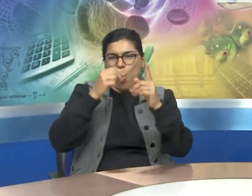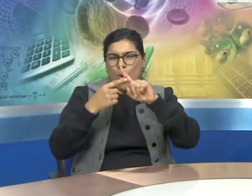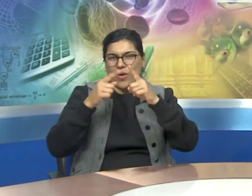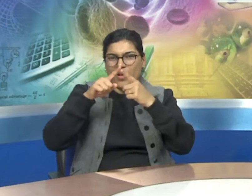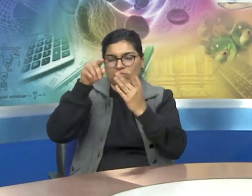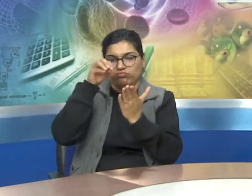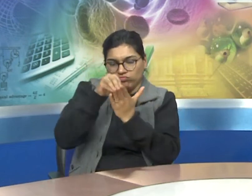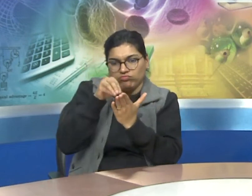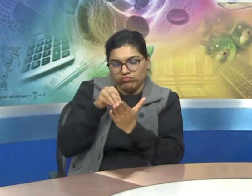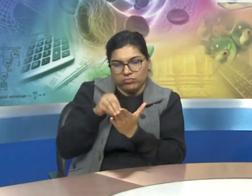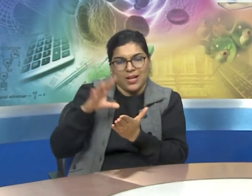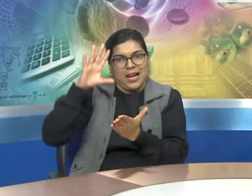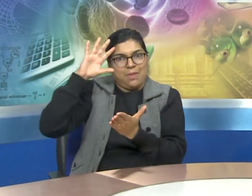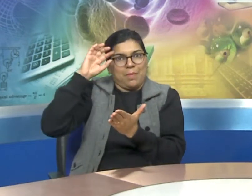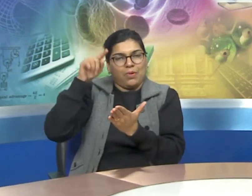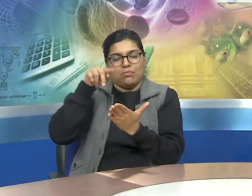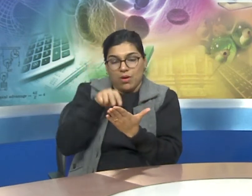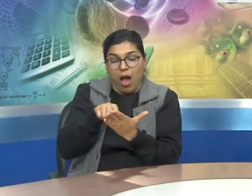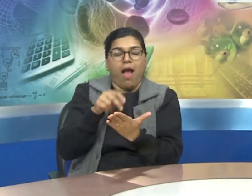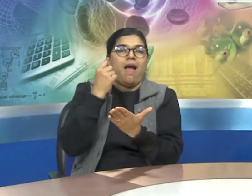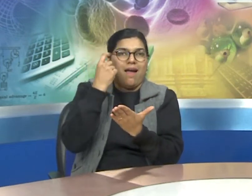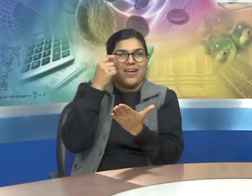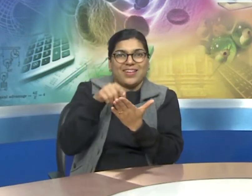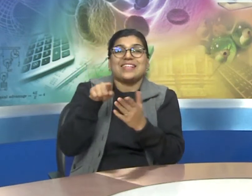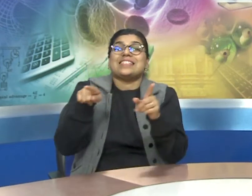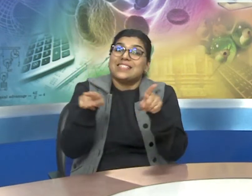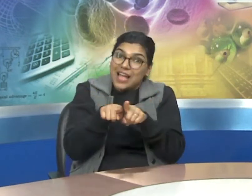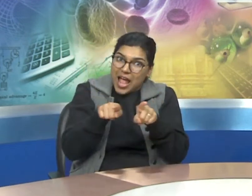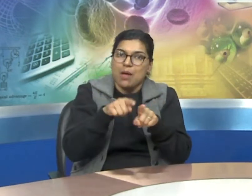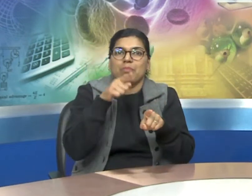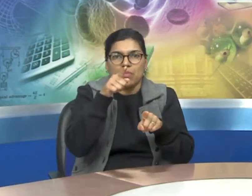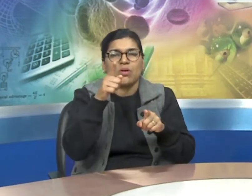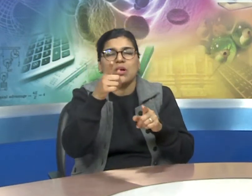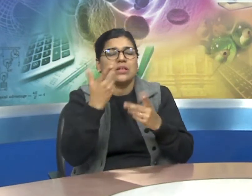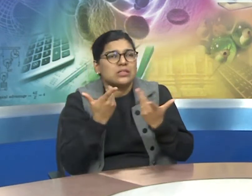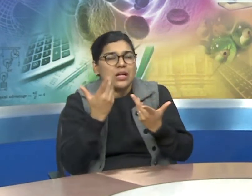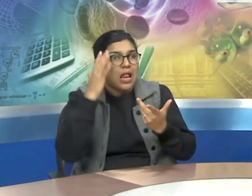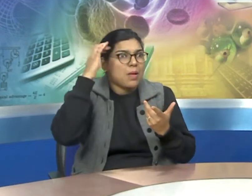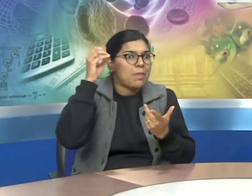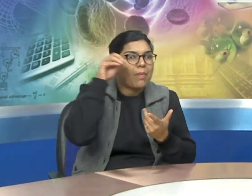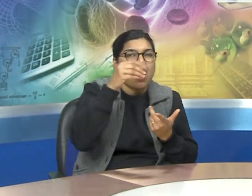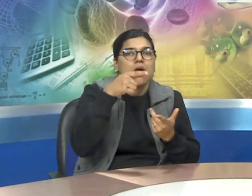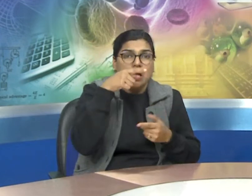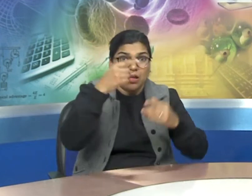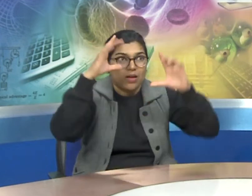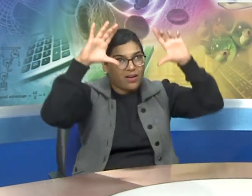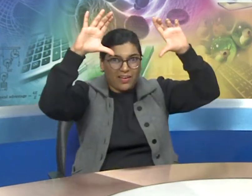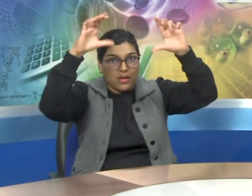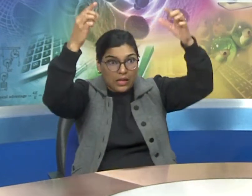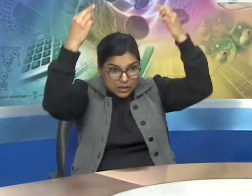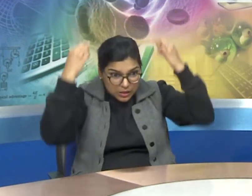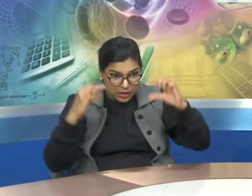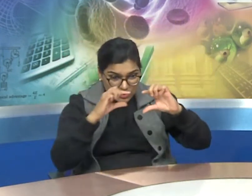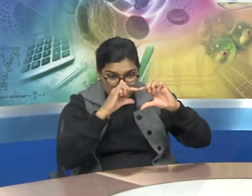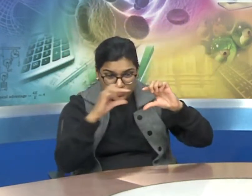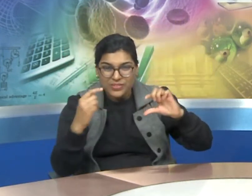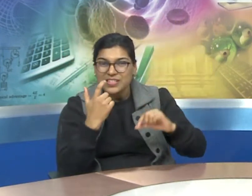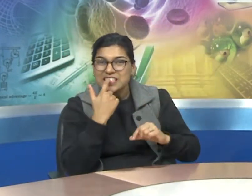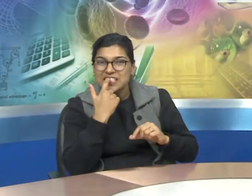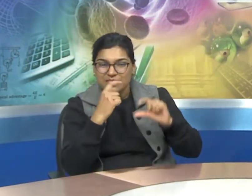mind, but when you are presenting yourself, then you need some bullets or some hints. So that can be written